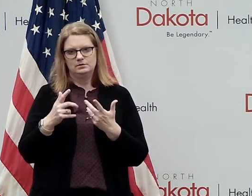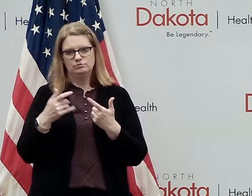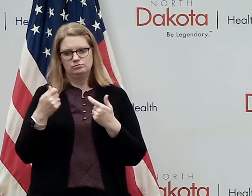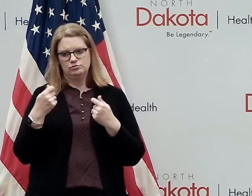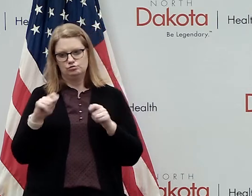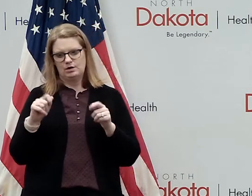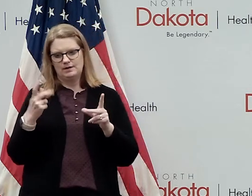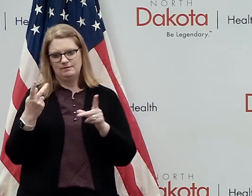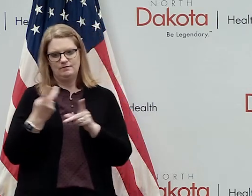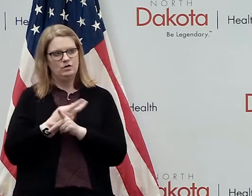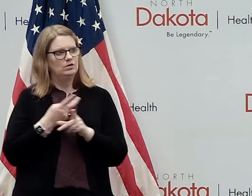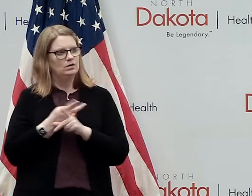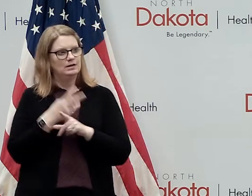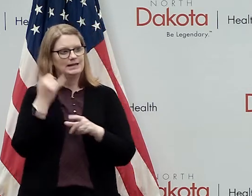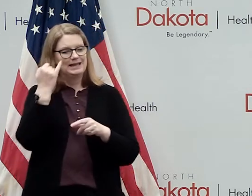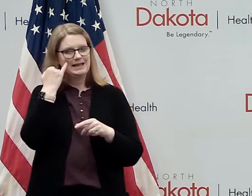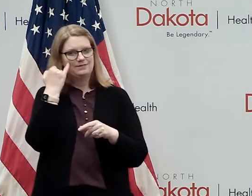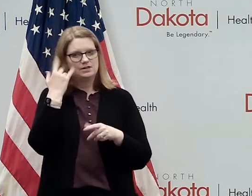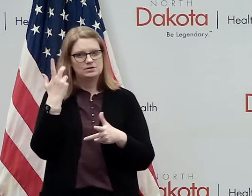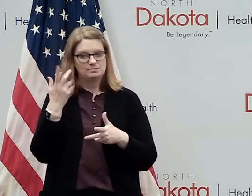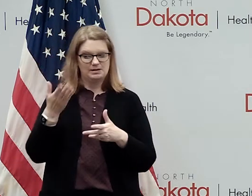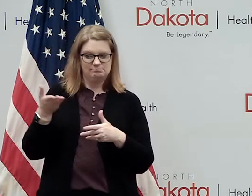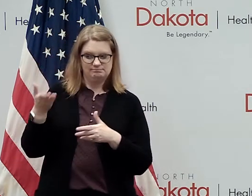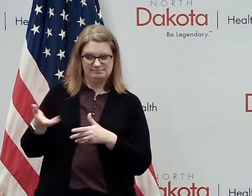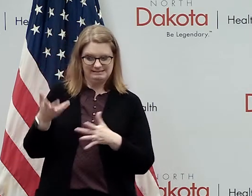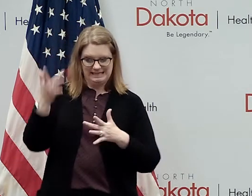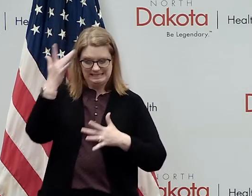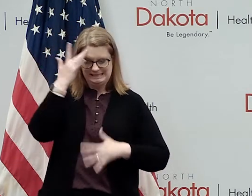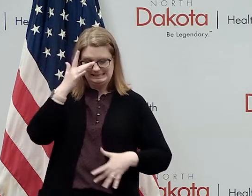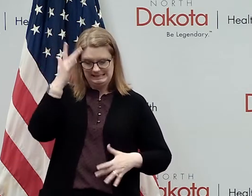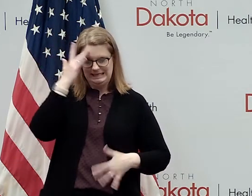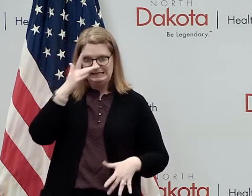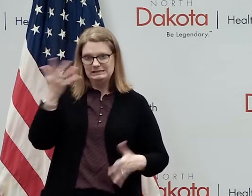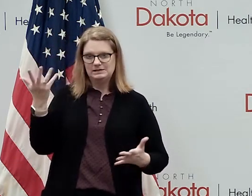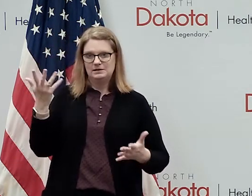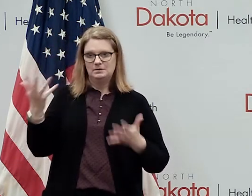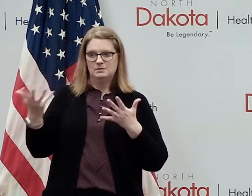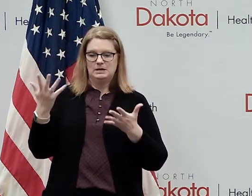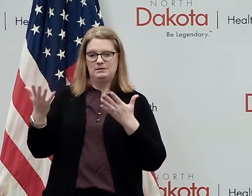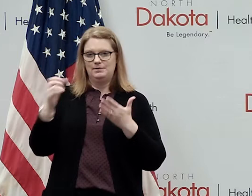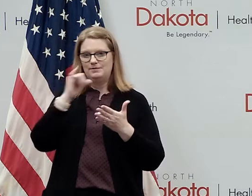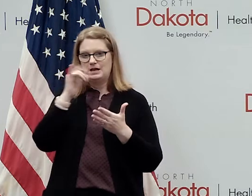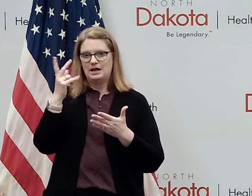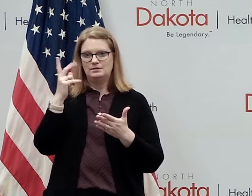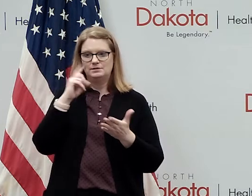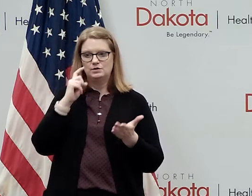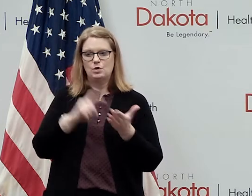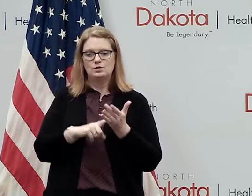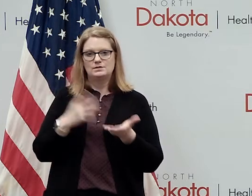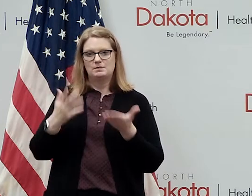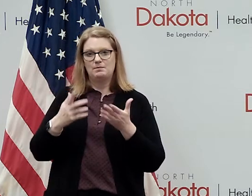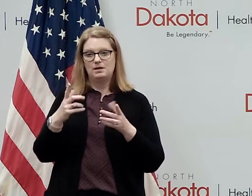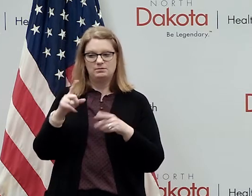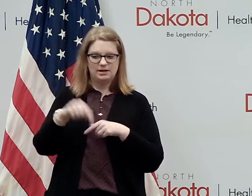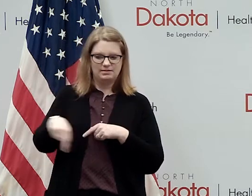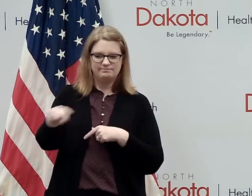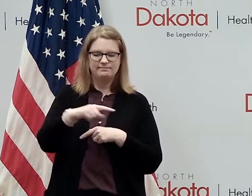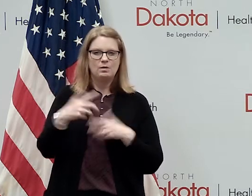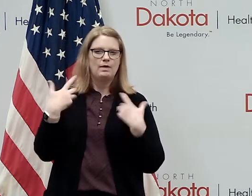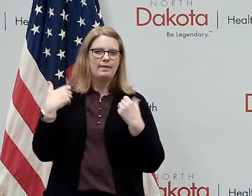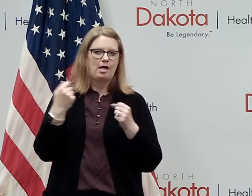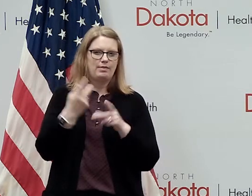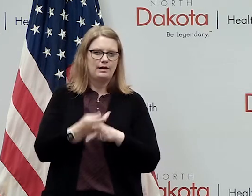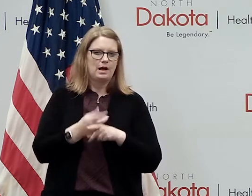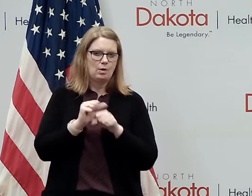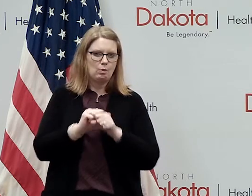determine if there's been prevalence of disease that may have gone undetected could be with healthcare workers.